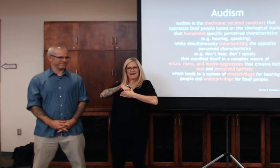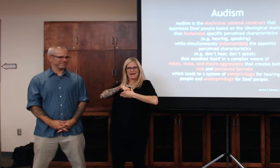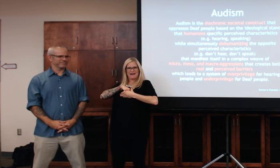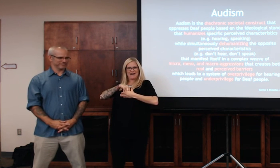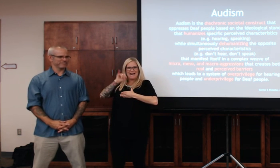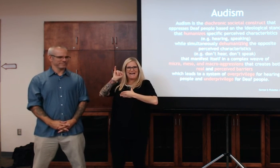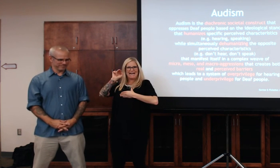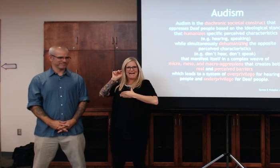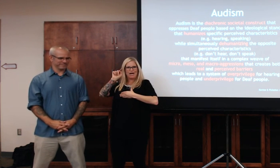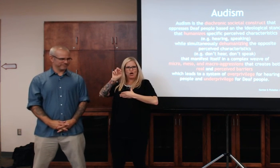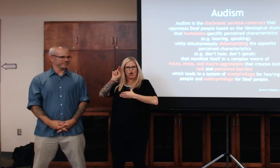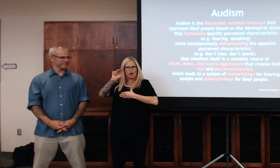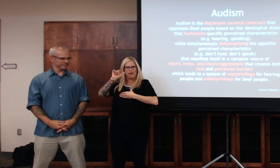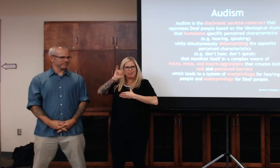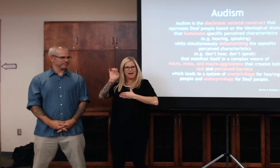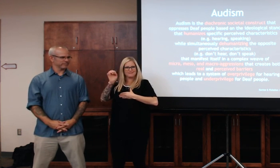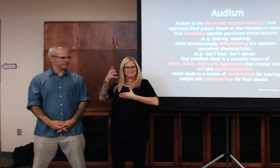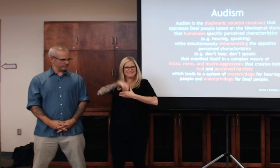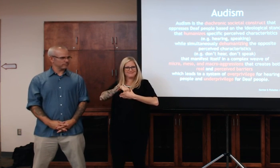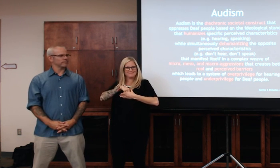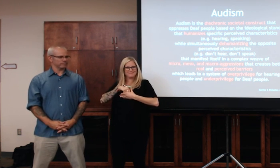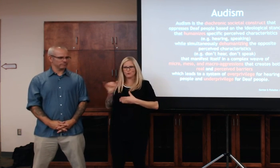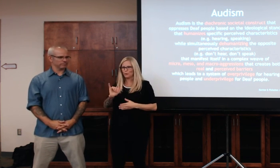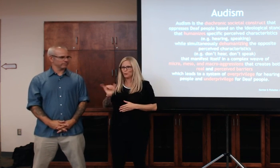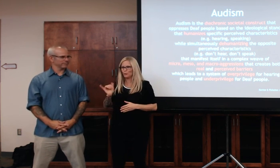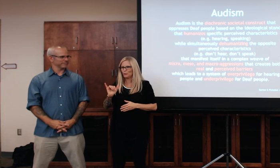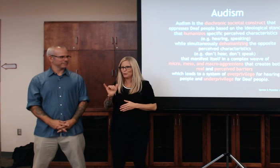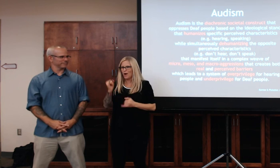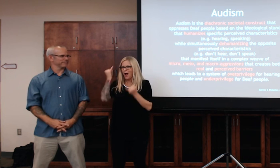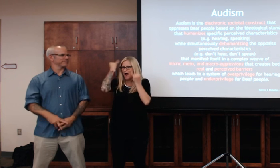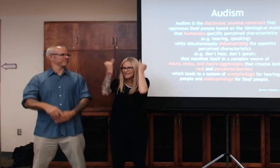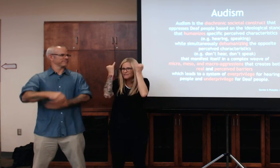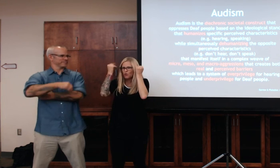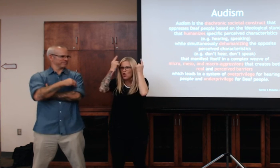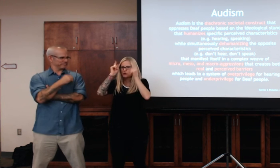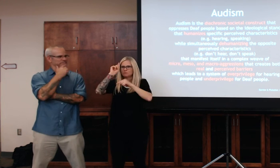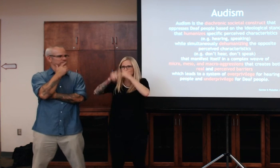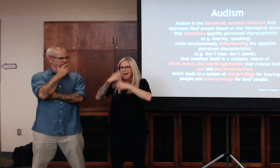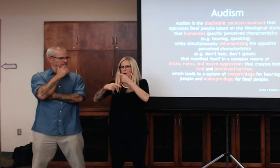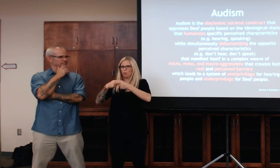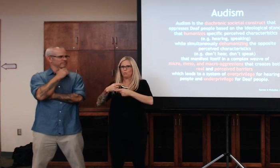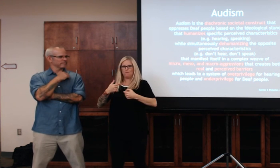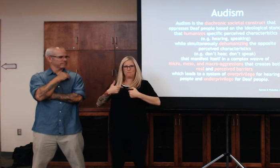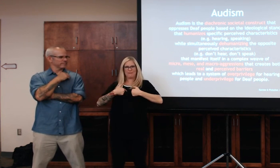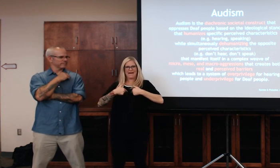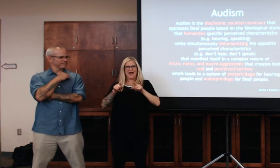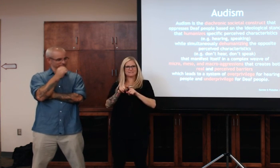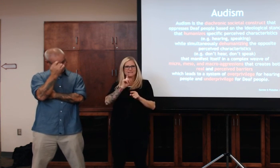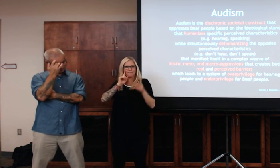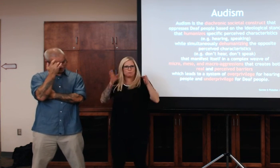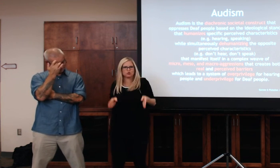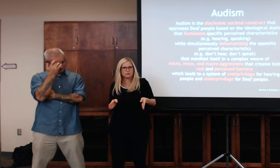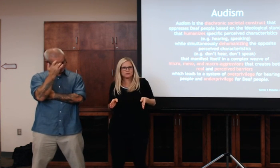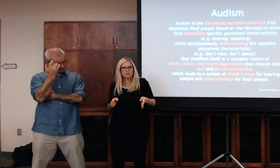Even myself, what I internalize is different. The ideas and the thoughts about myself as a deaf